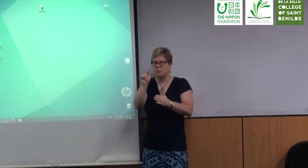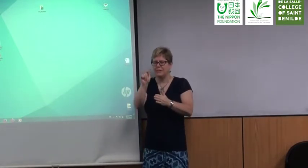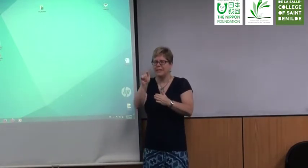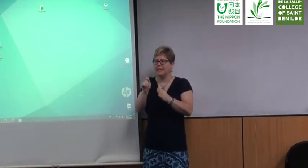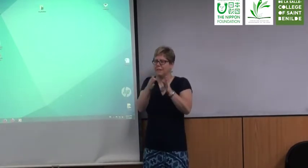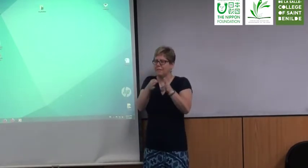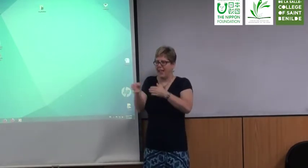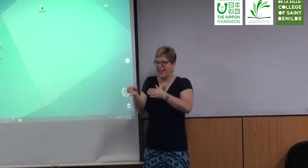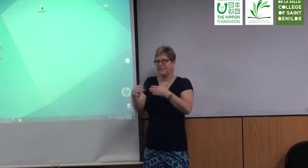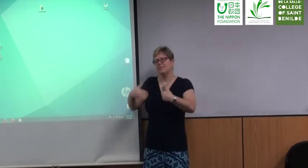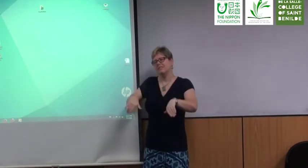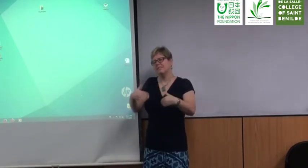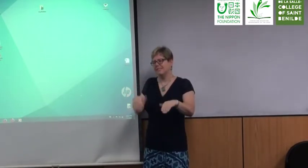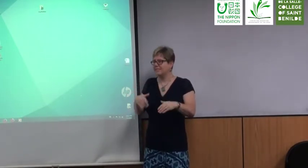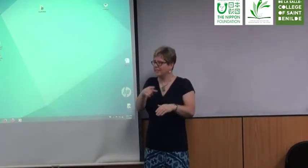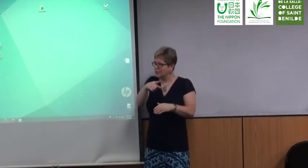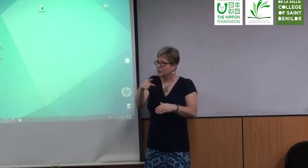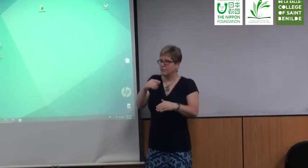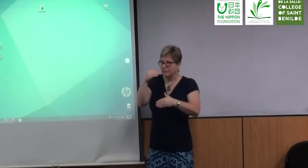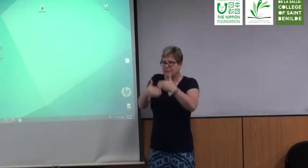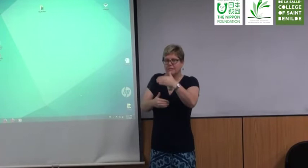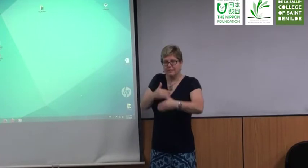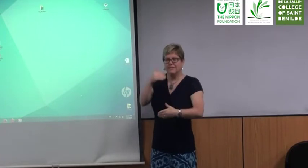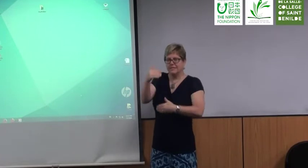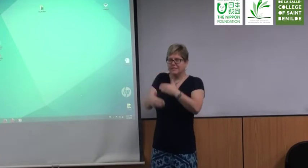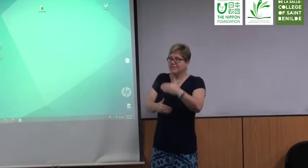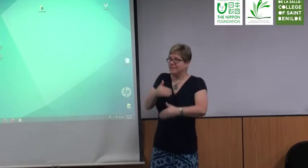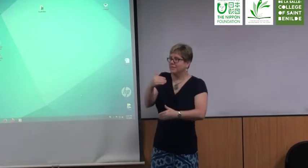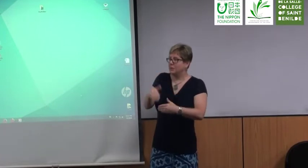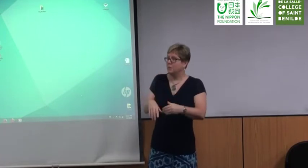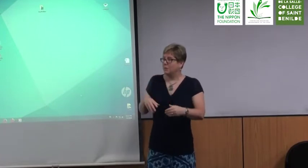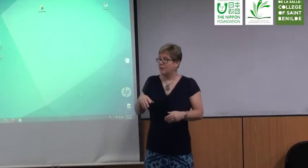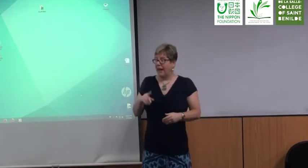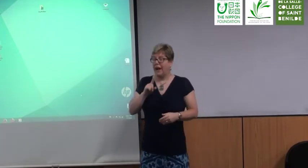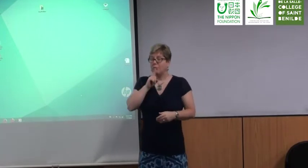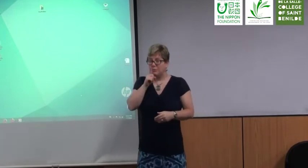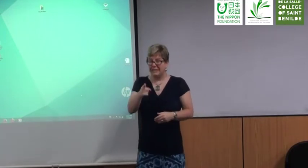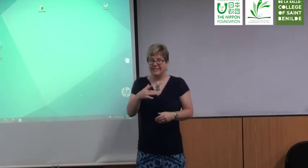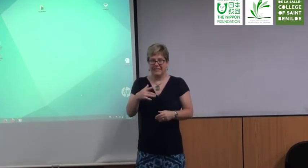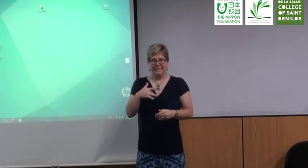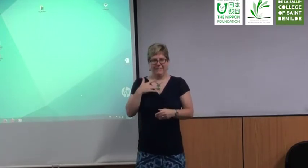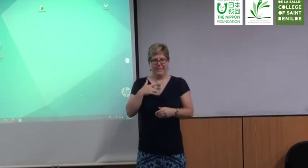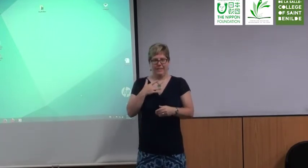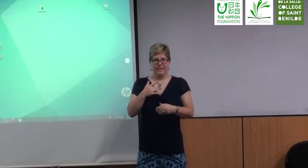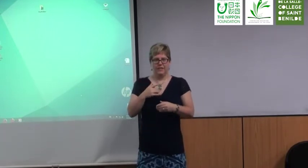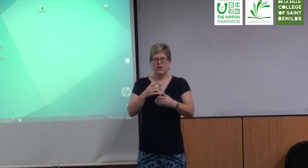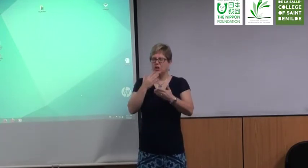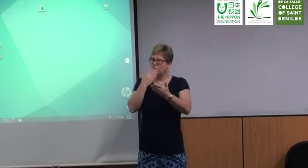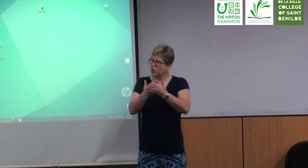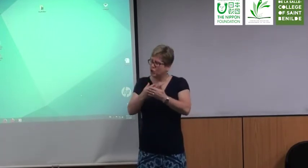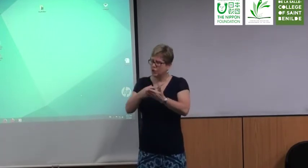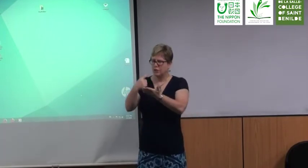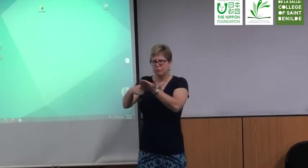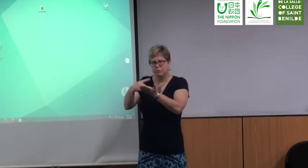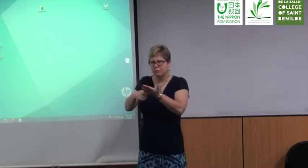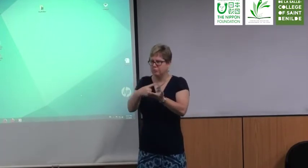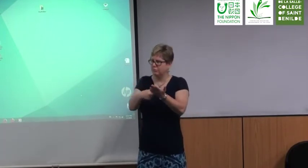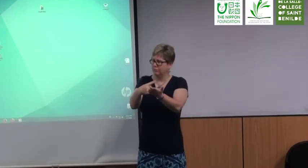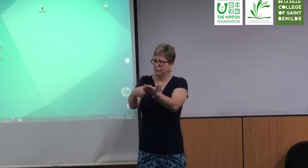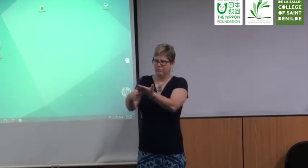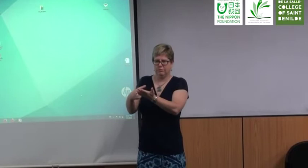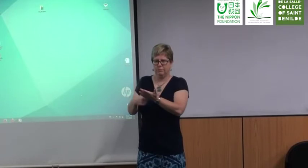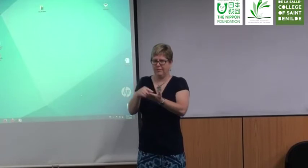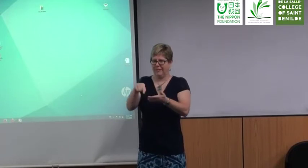So with the lesson plan, with respective units, we now understand the process. I really feel like we've